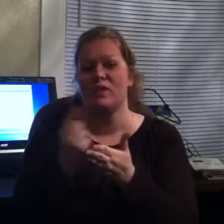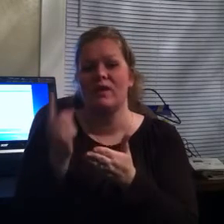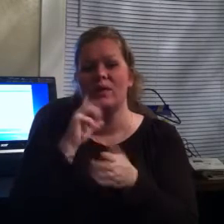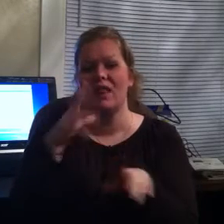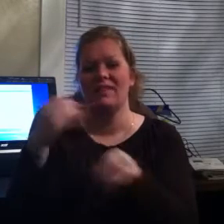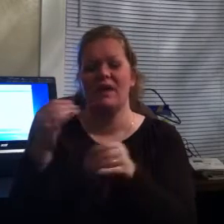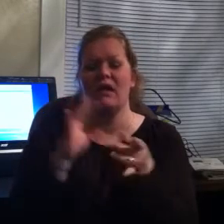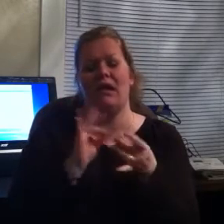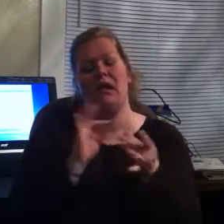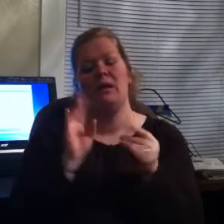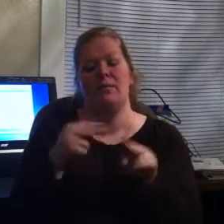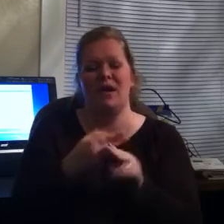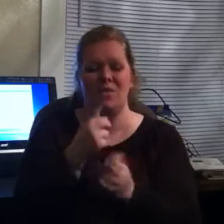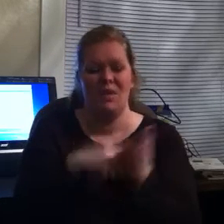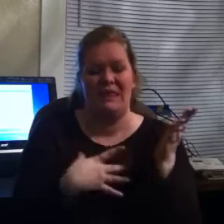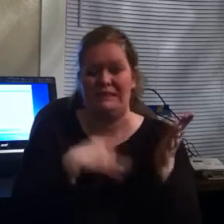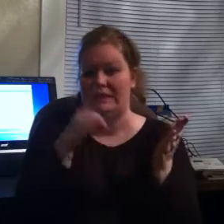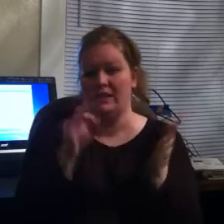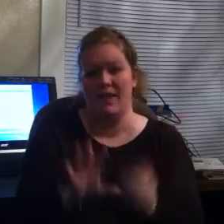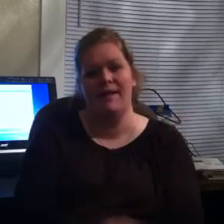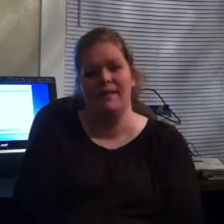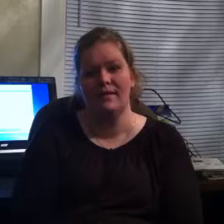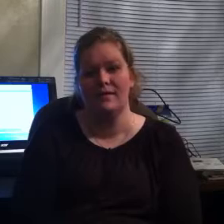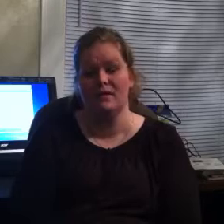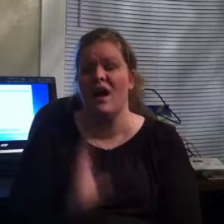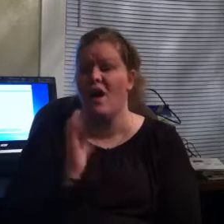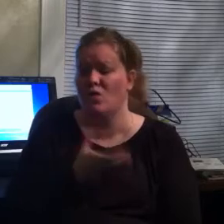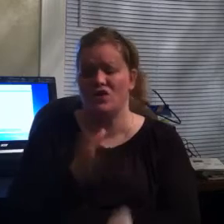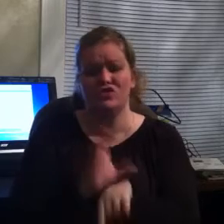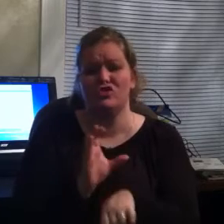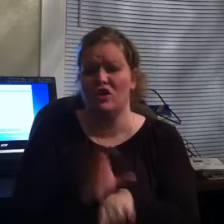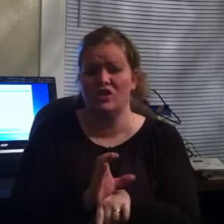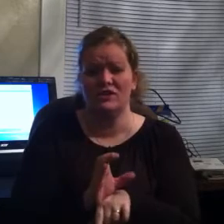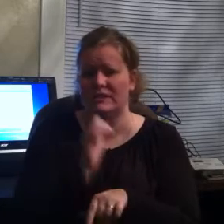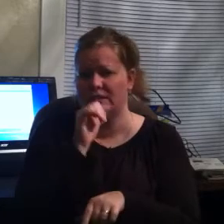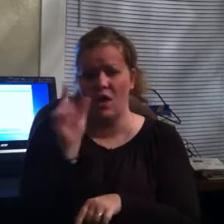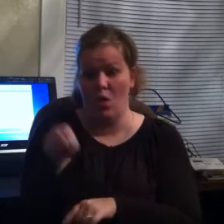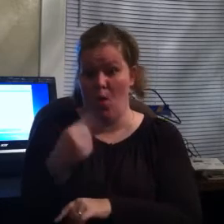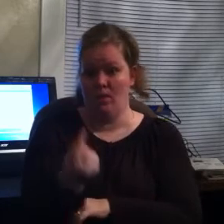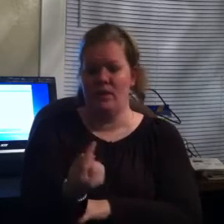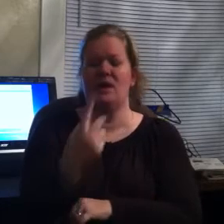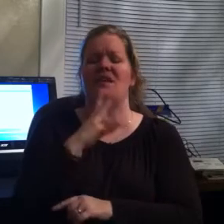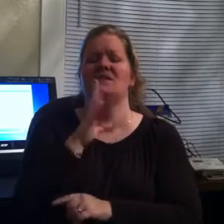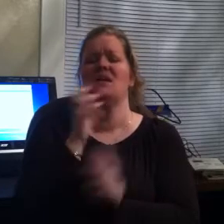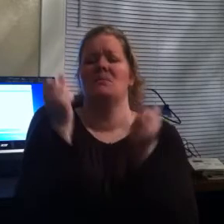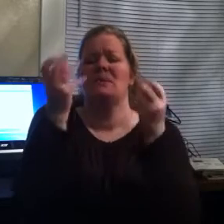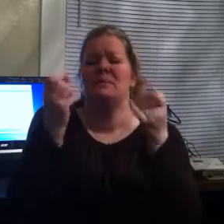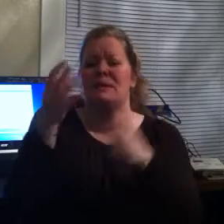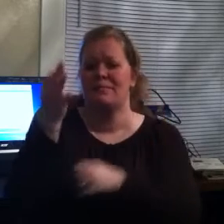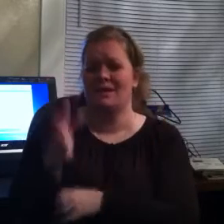on what they didn't like. And our church is not exclusive to this. I talked to hundreds of pastors, and they all have the same thing.